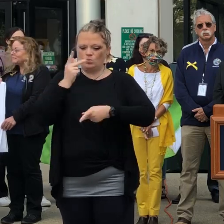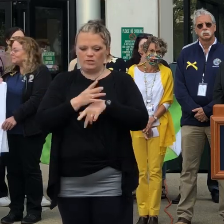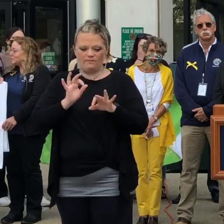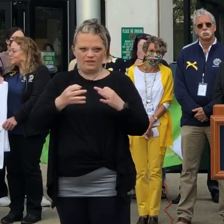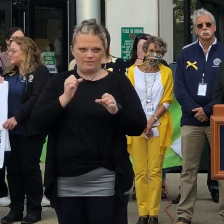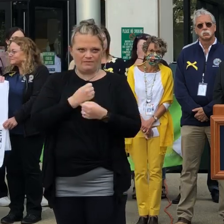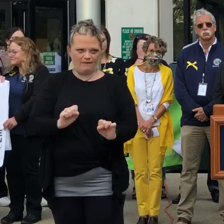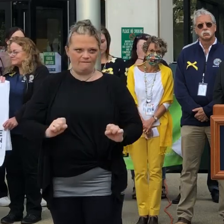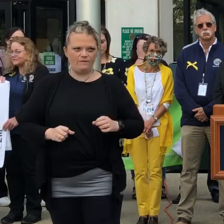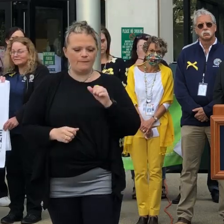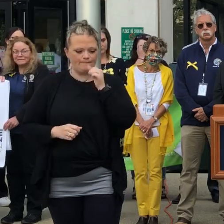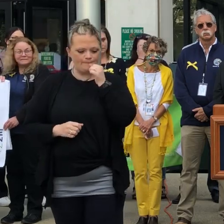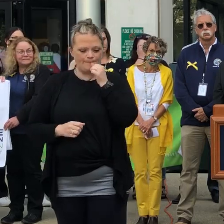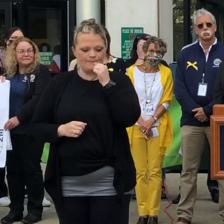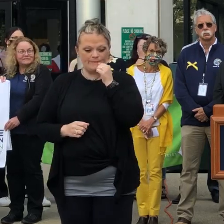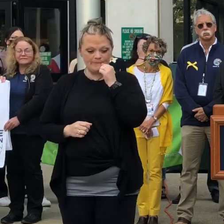safe.